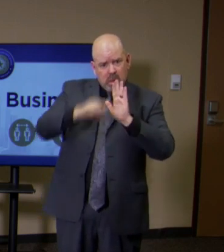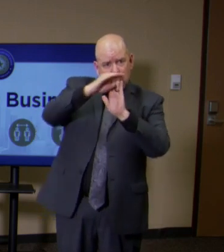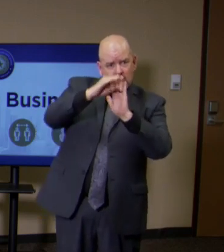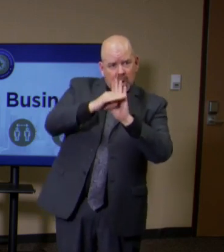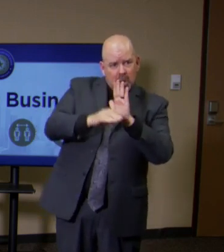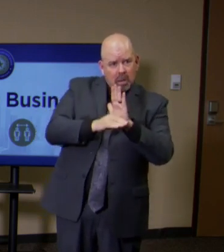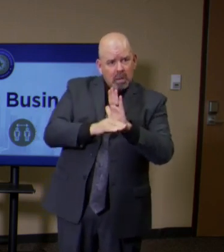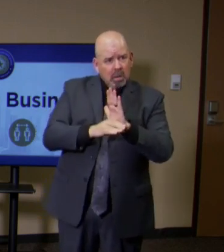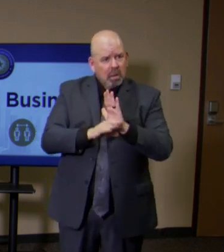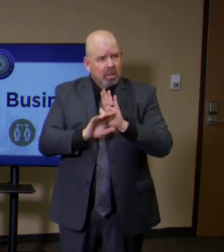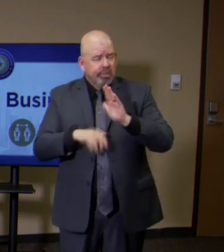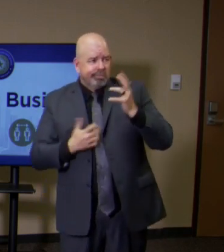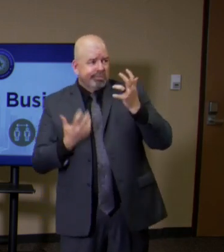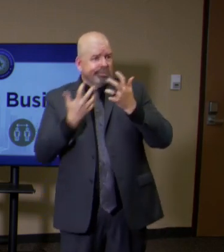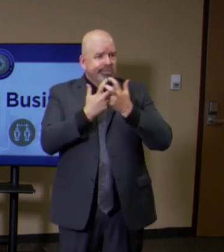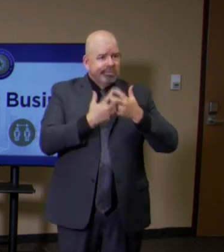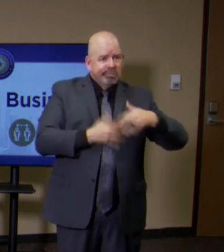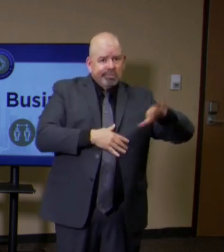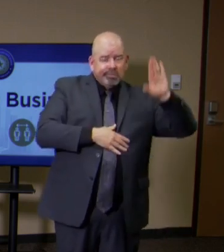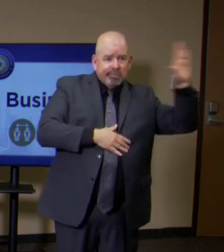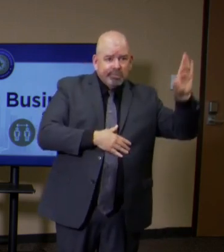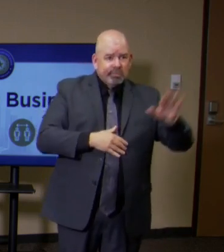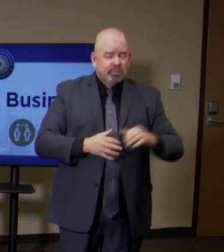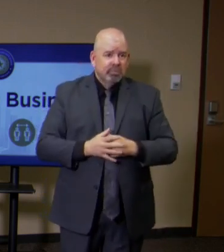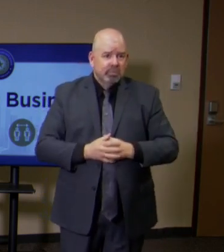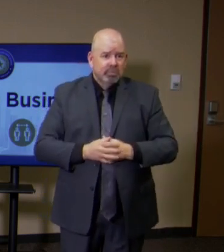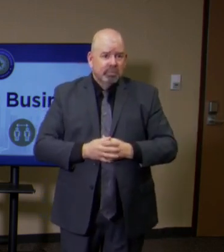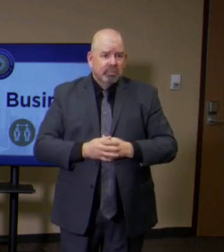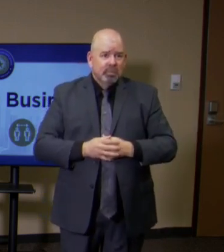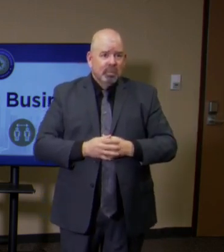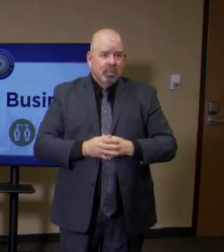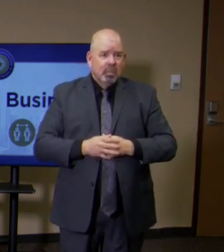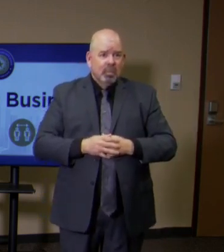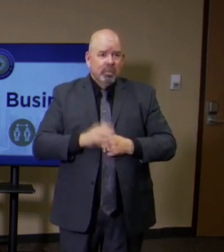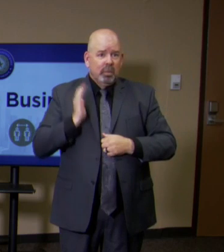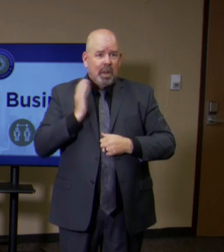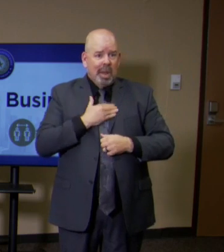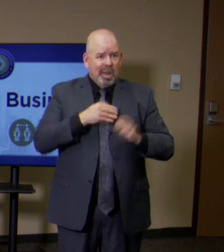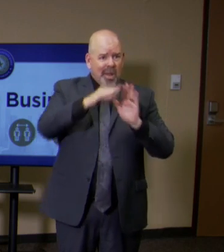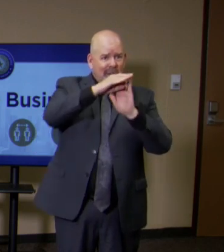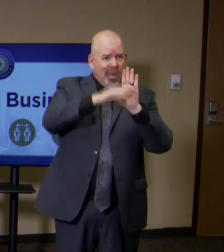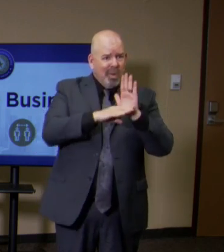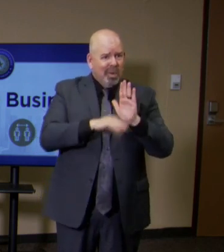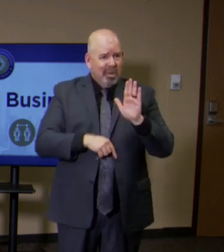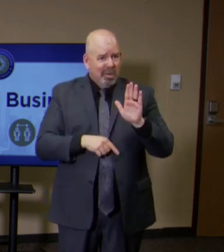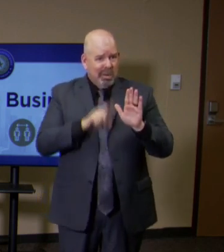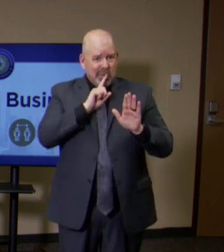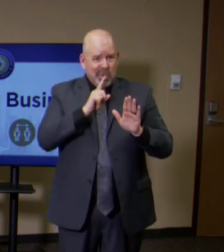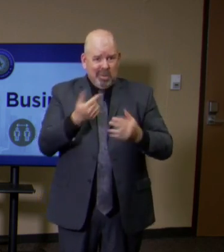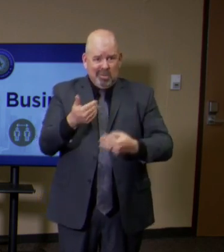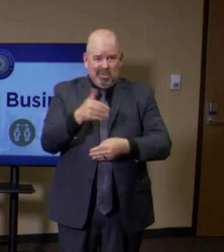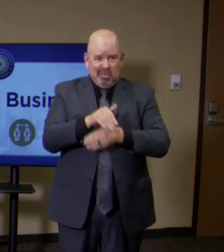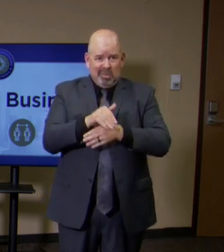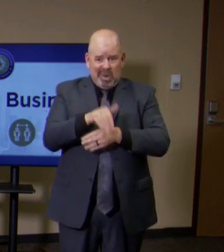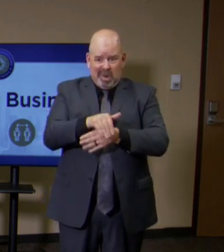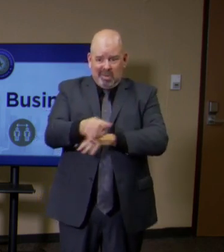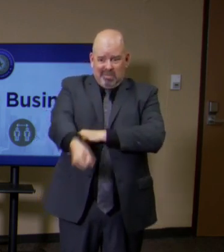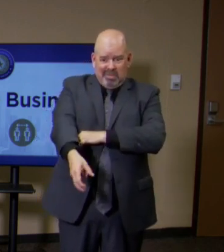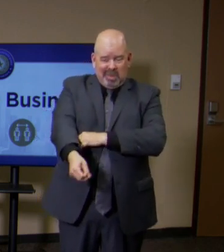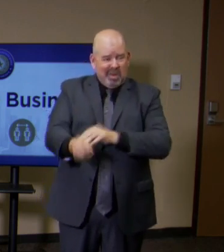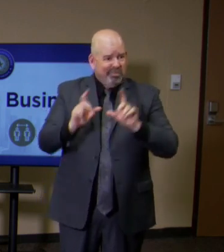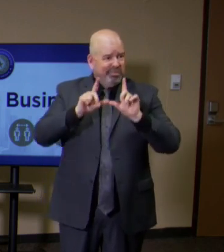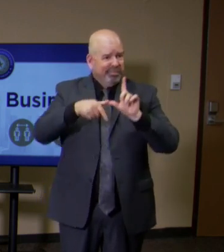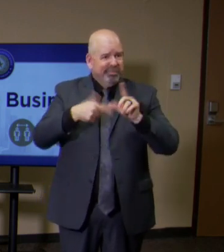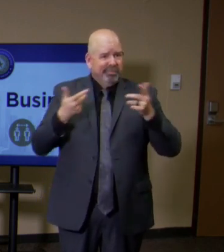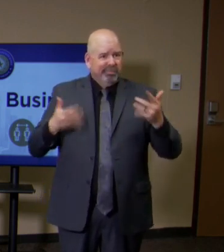you pointed out, our order expires actually at midnight tonight. What the AG has effectively done is he's made it